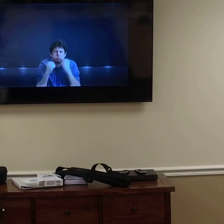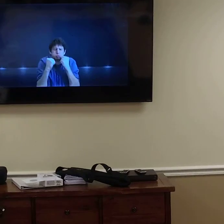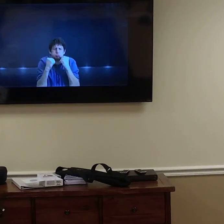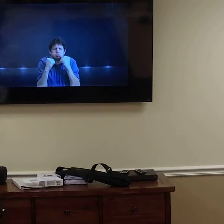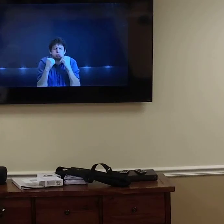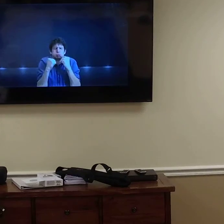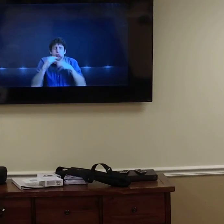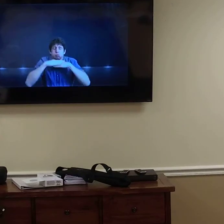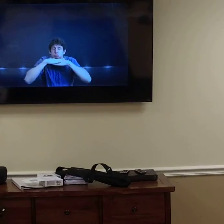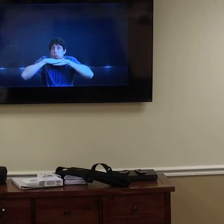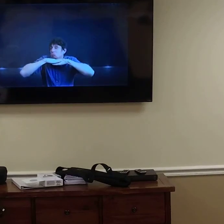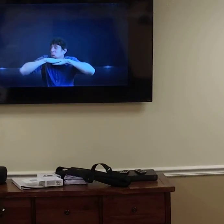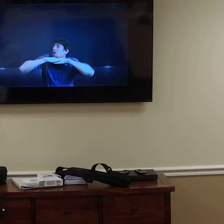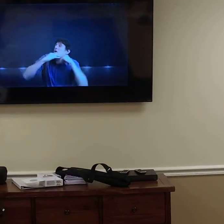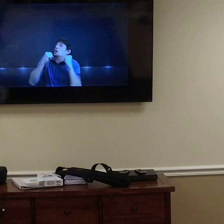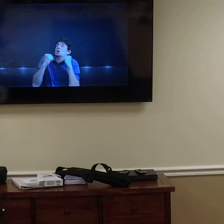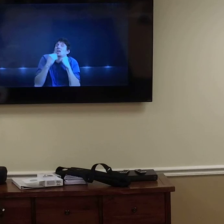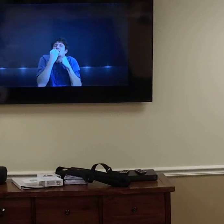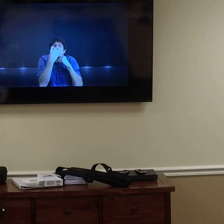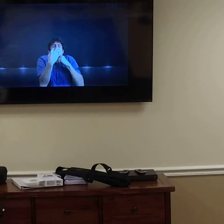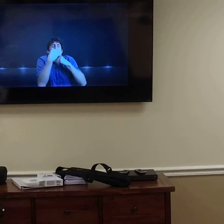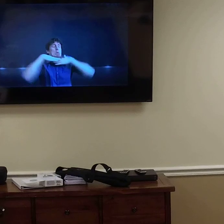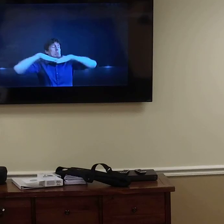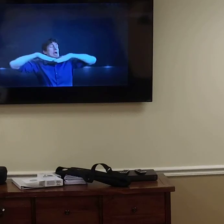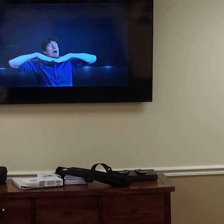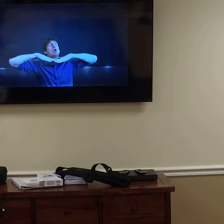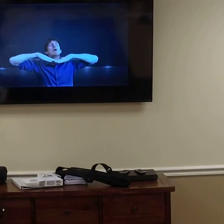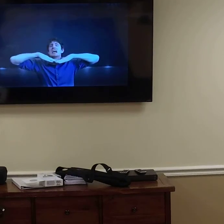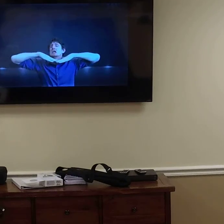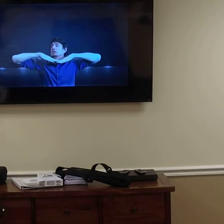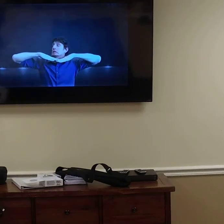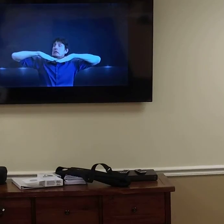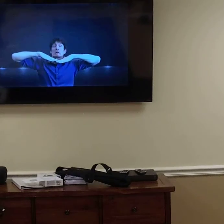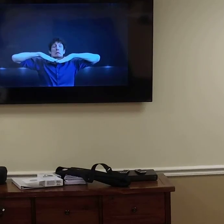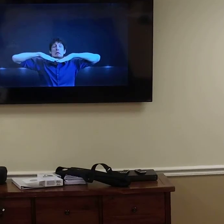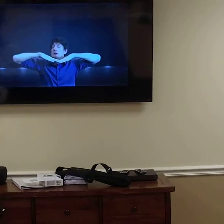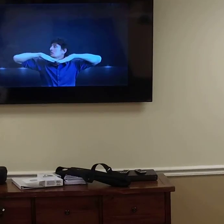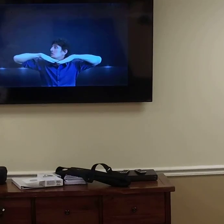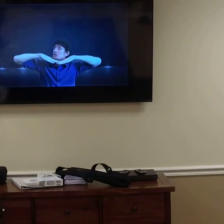Yep, closes the door, and it's cold. You can see his breath.